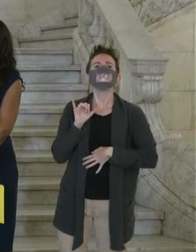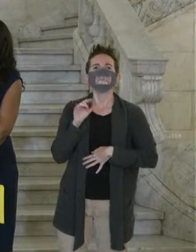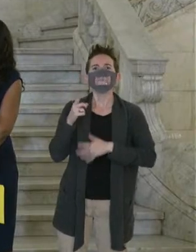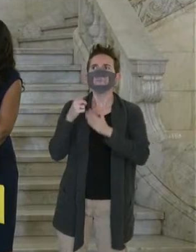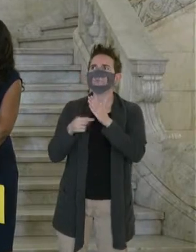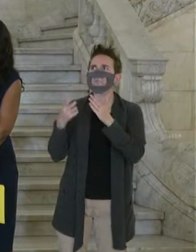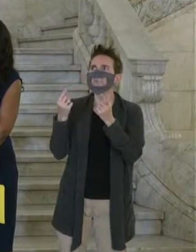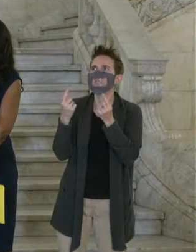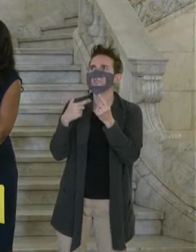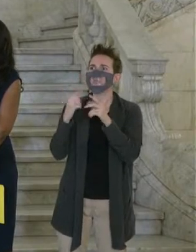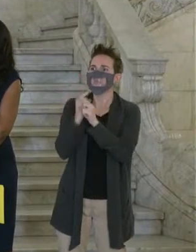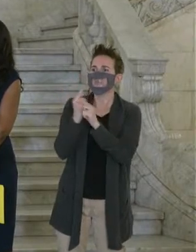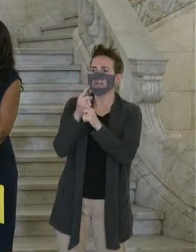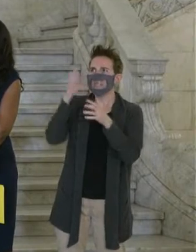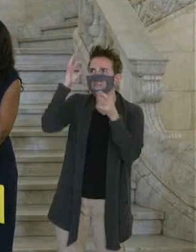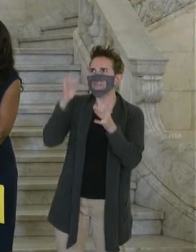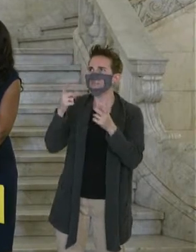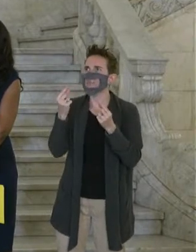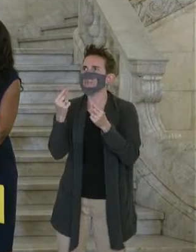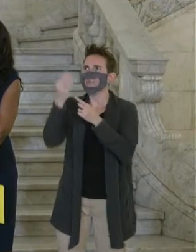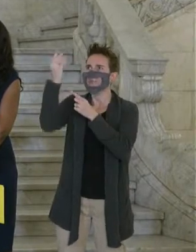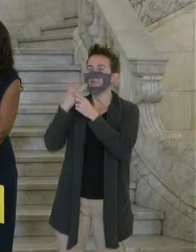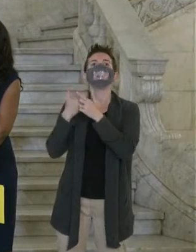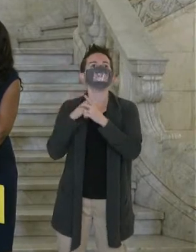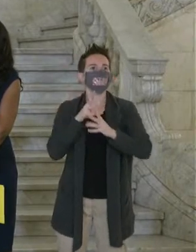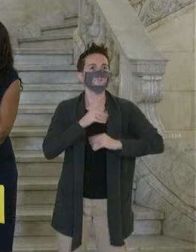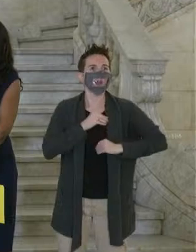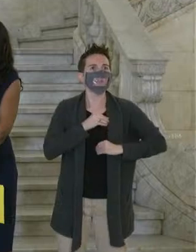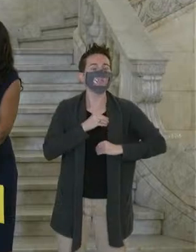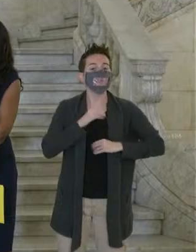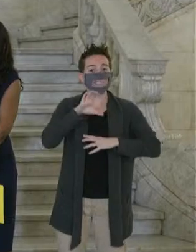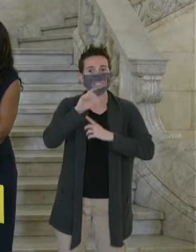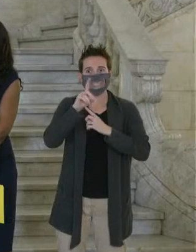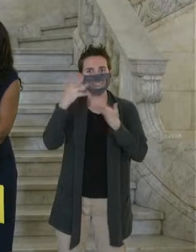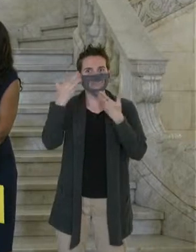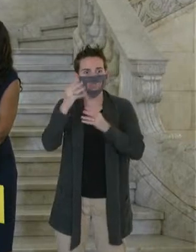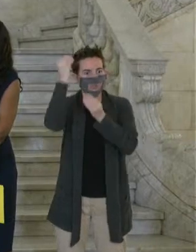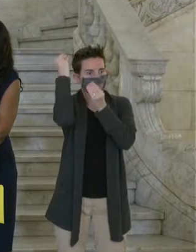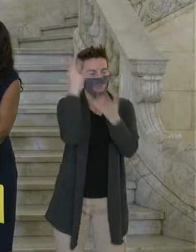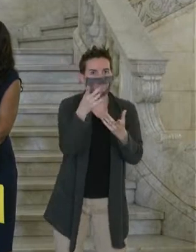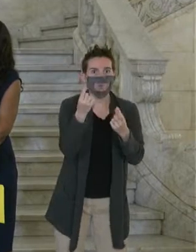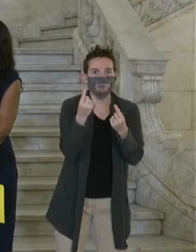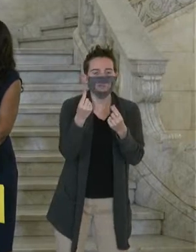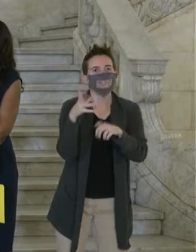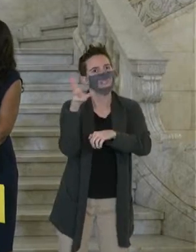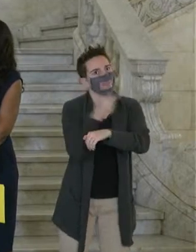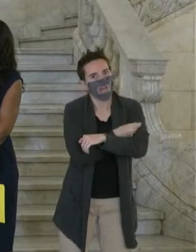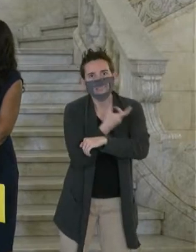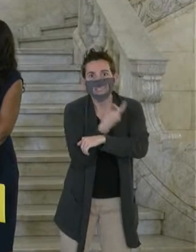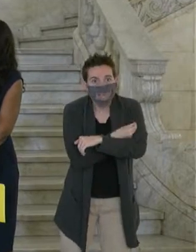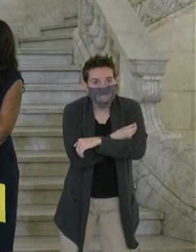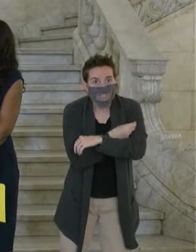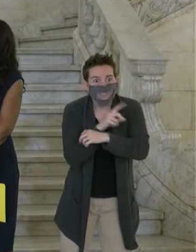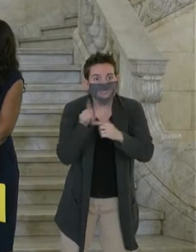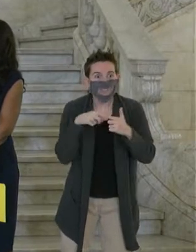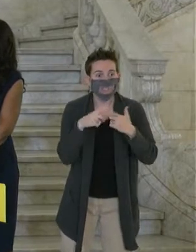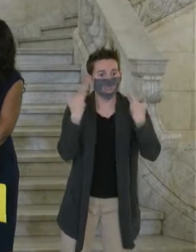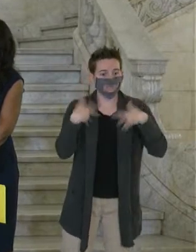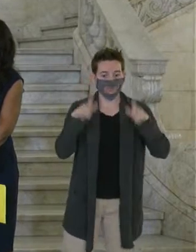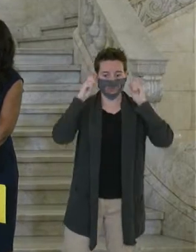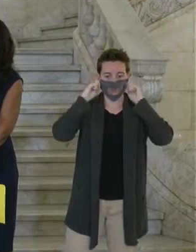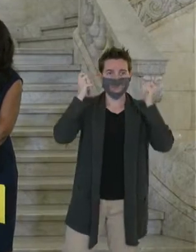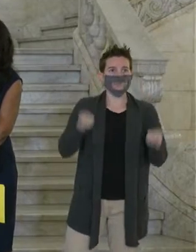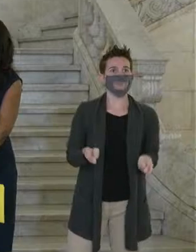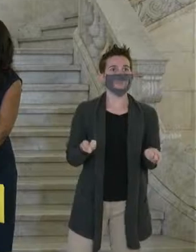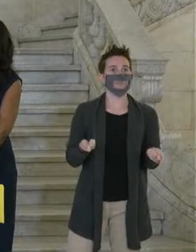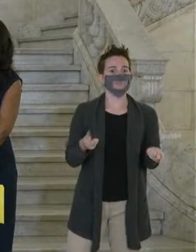it. And the CDC has made their recommendations. Get vaccinated, and then you don't have to worry about wearing a mask, but